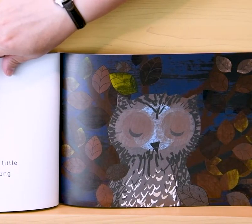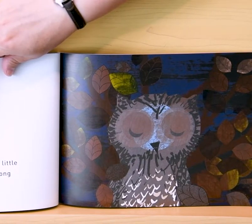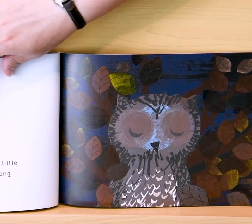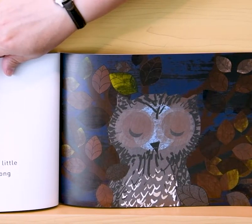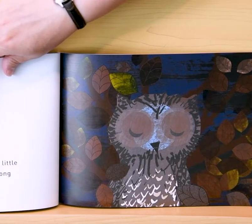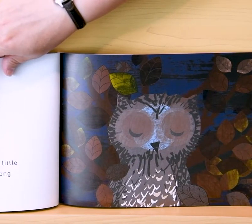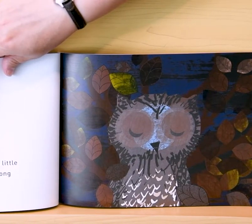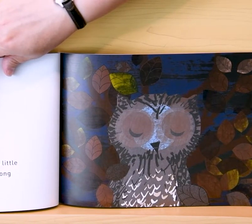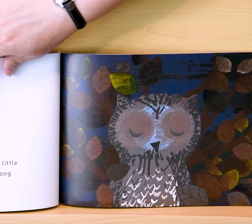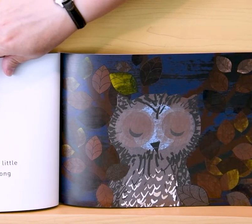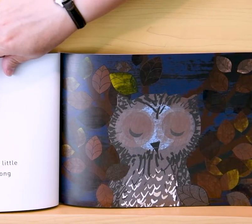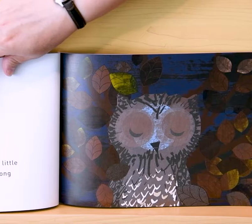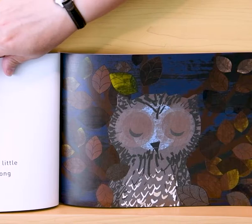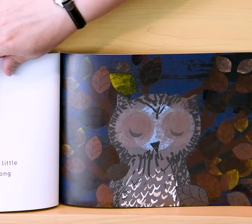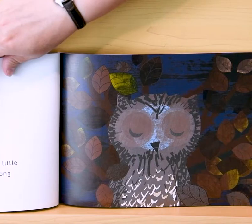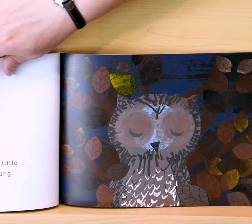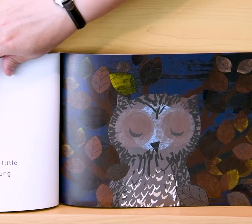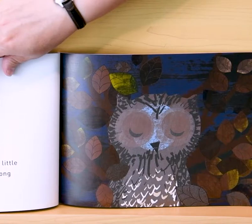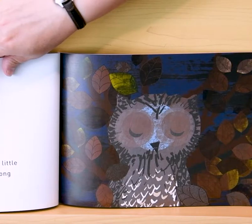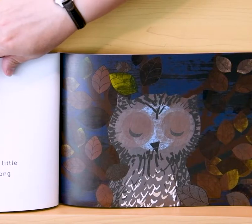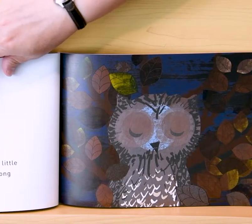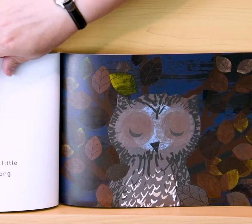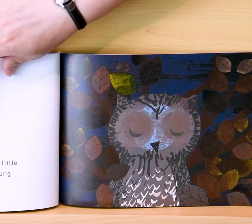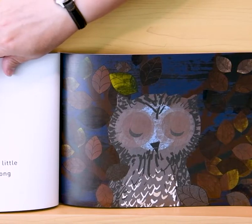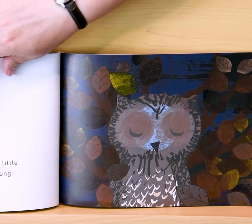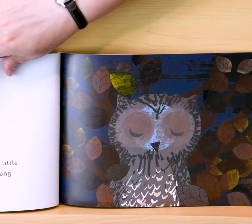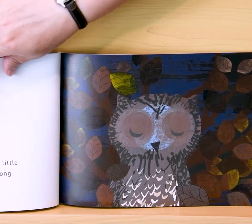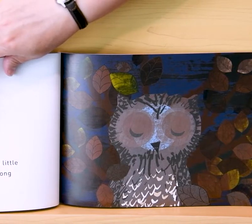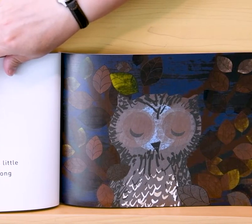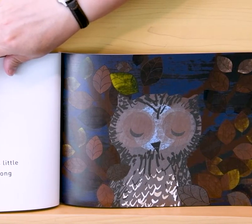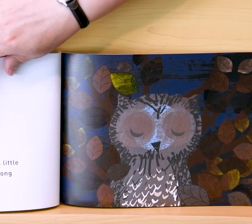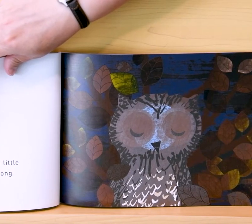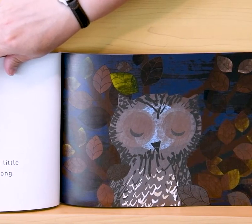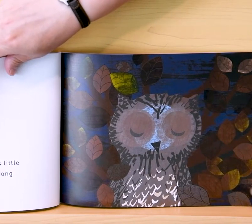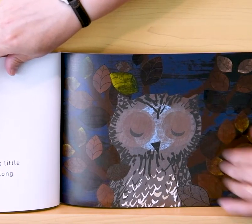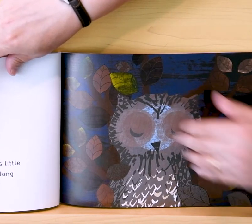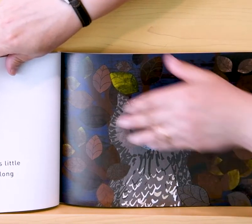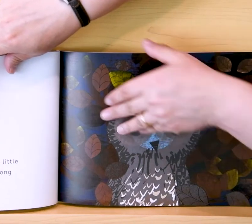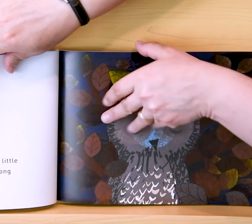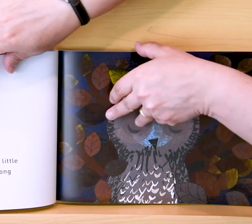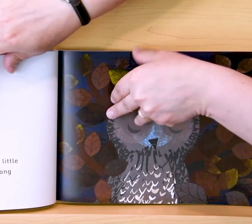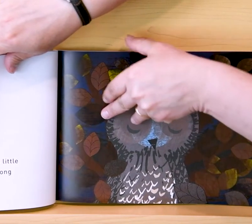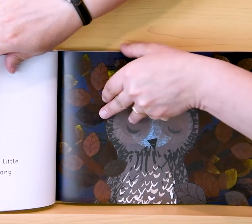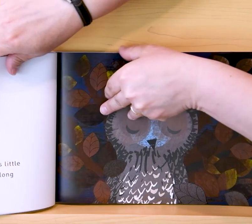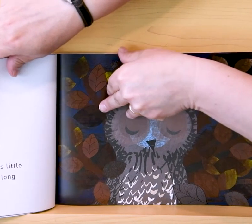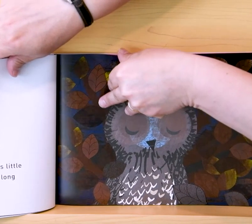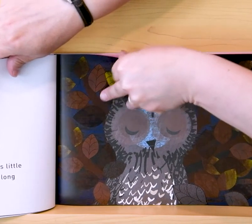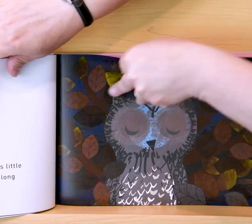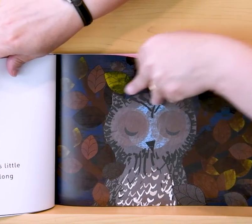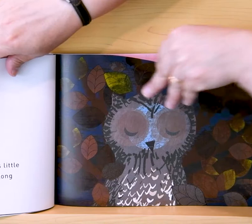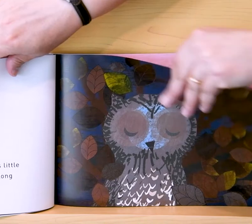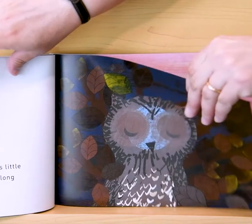do, she took a long nap and woke up just before dawn.